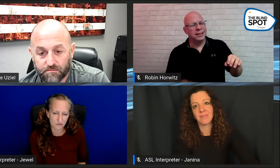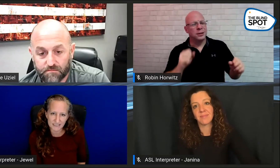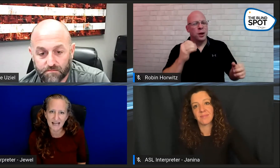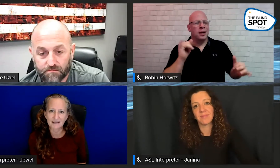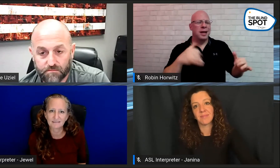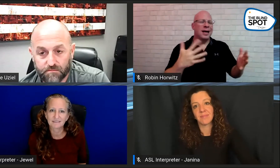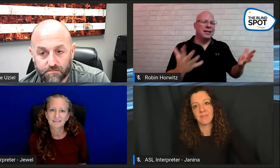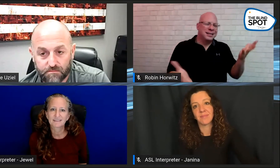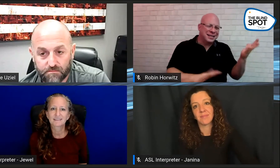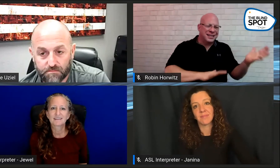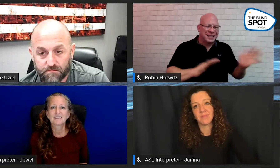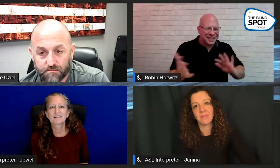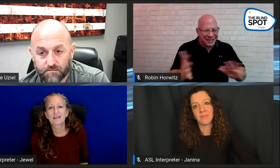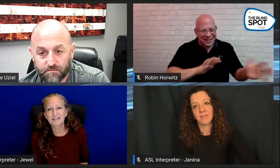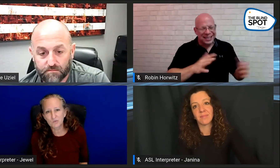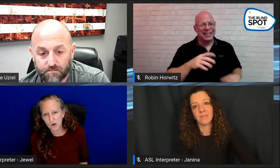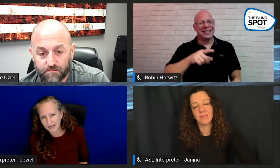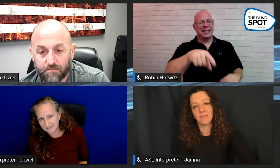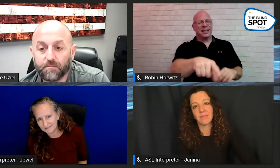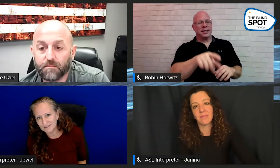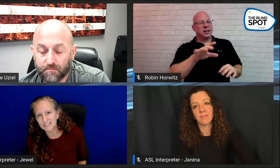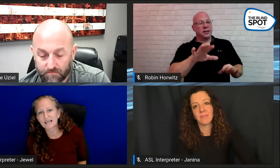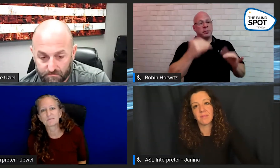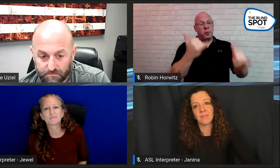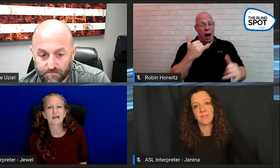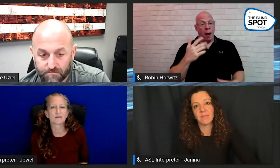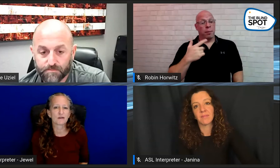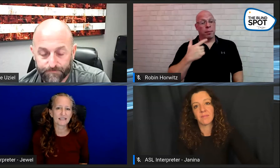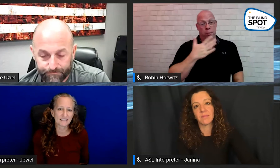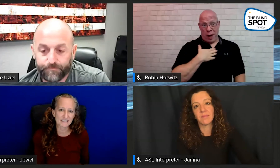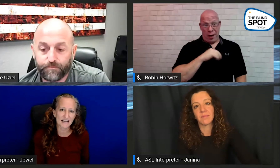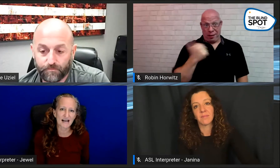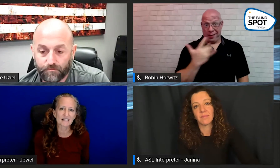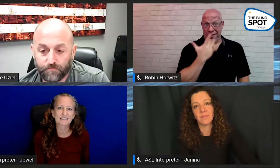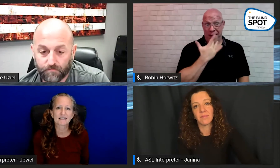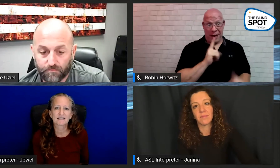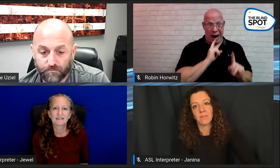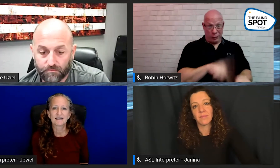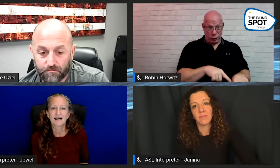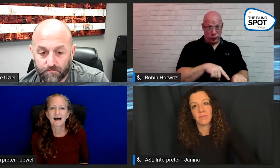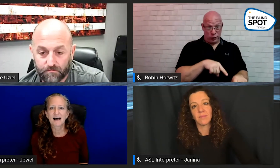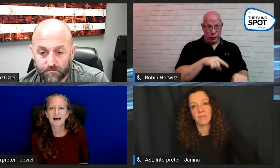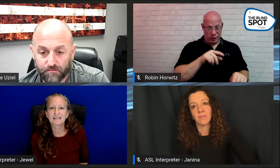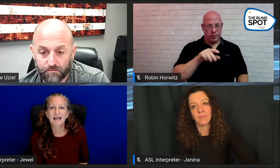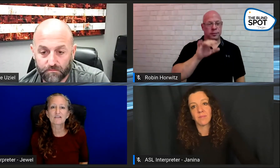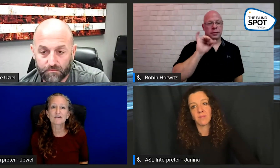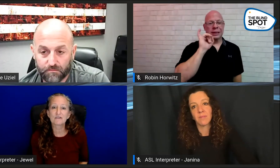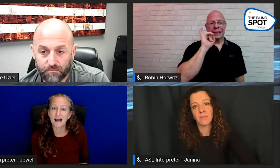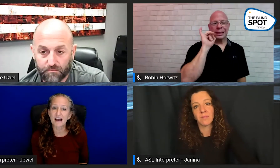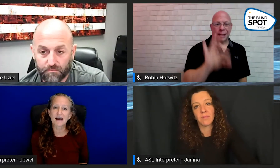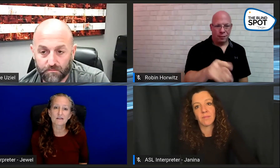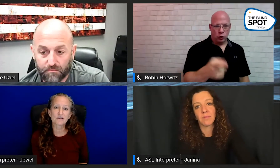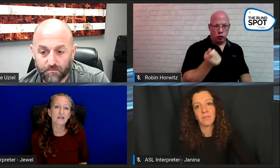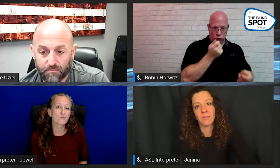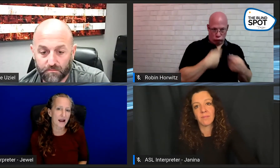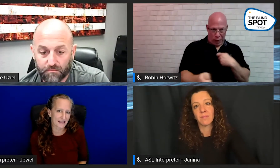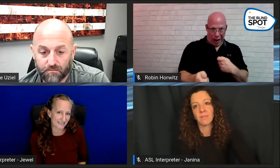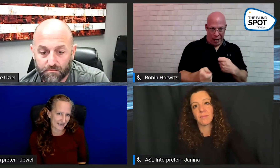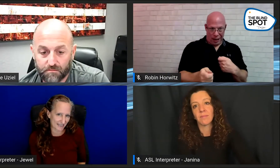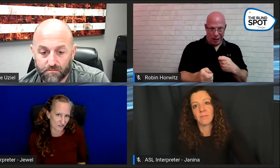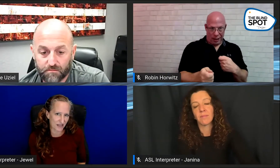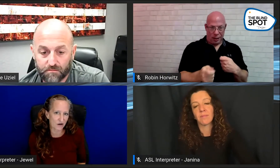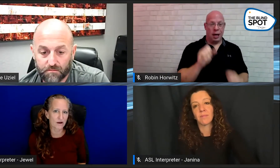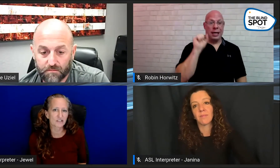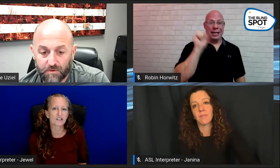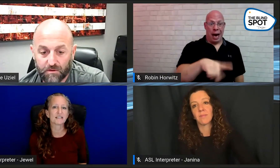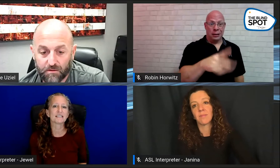to 10%. So that's one tip that we discussed. Another way I like